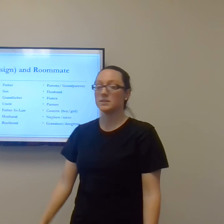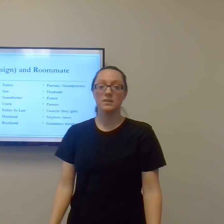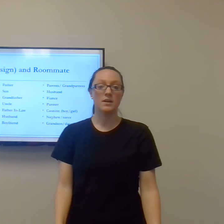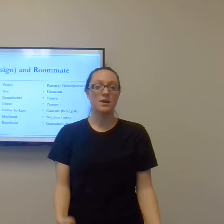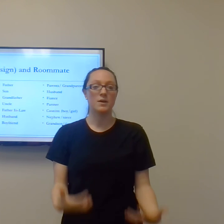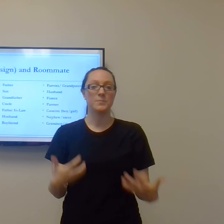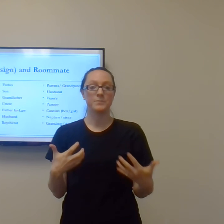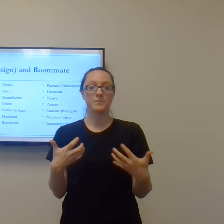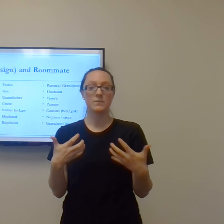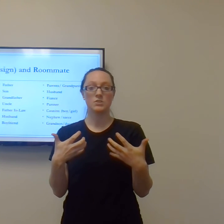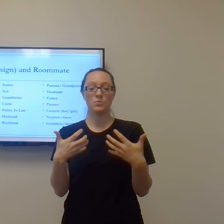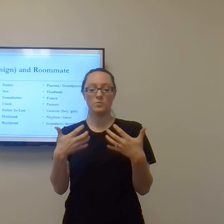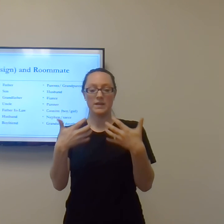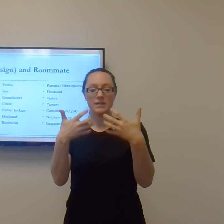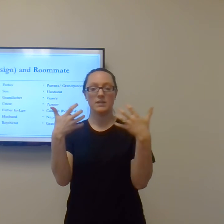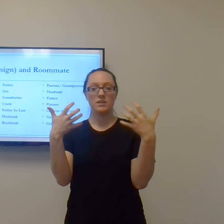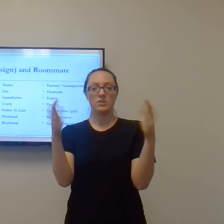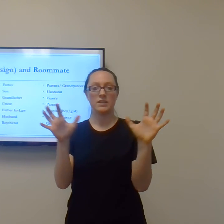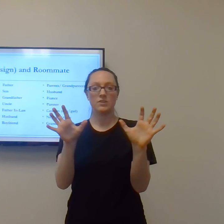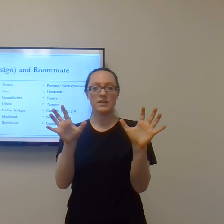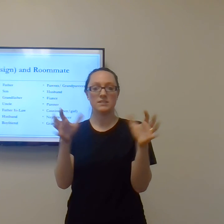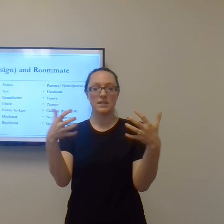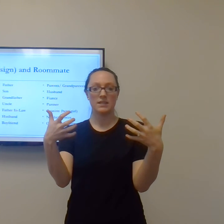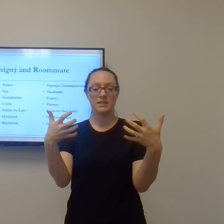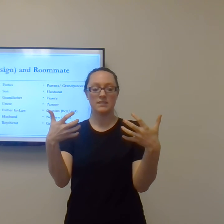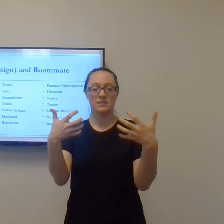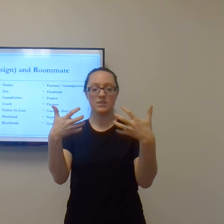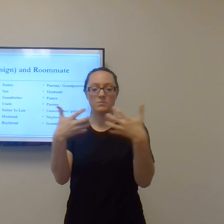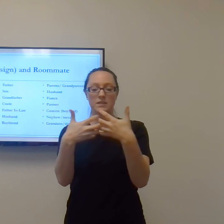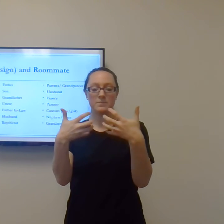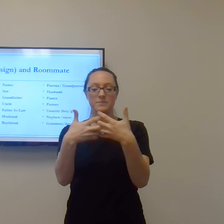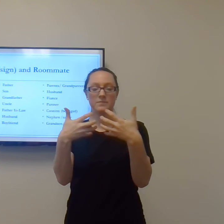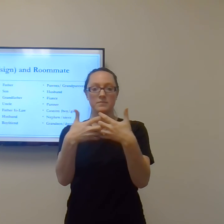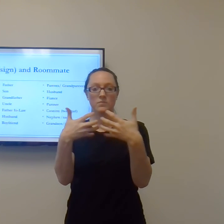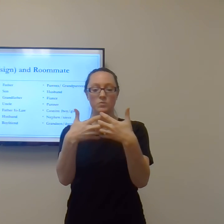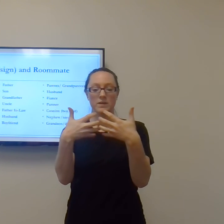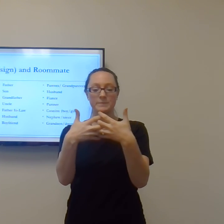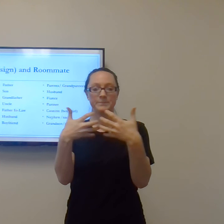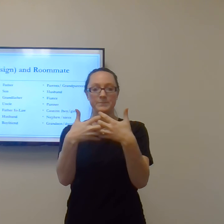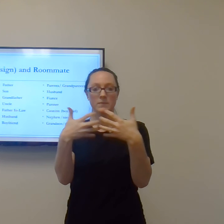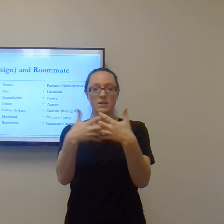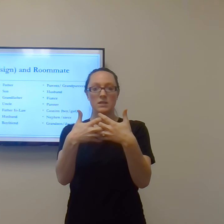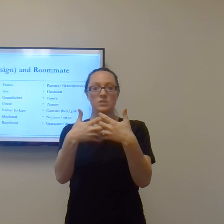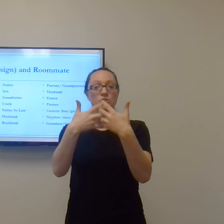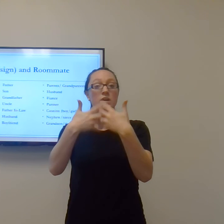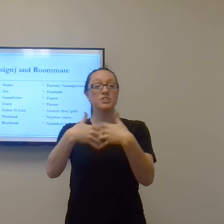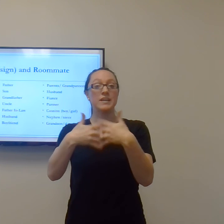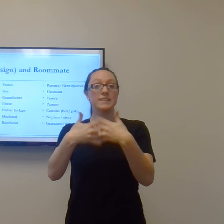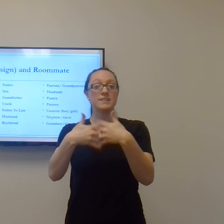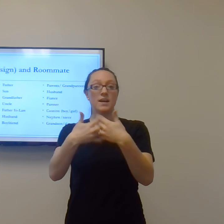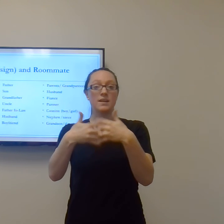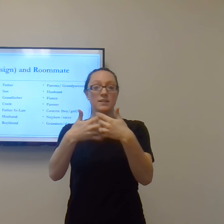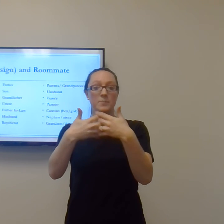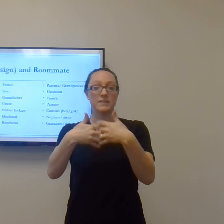one. So roommate, you take your hands kind of like this and you meet them. Roommate. Do not shake the sign up and